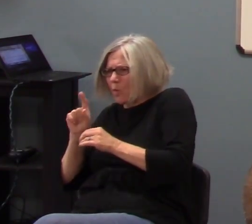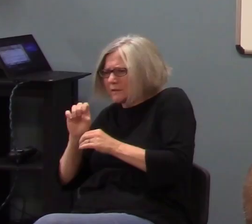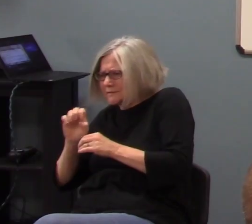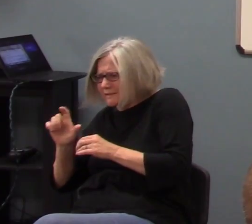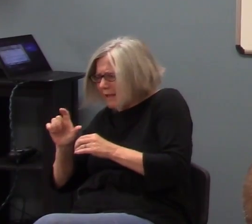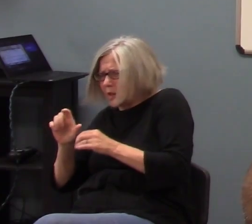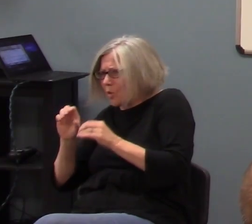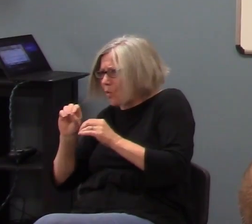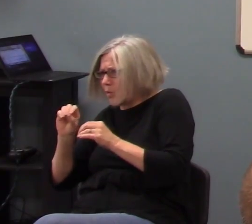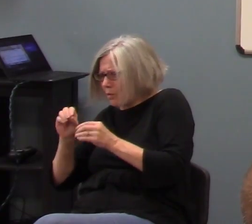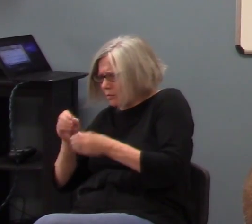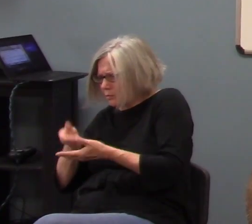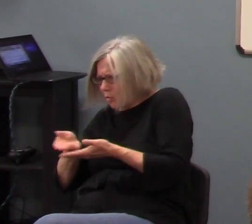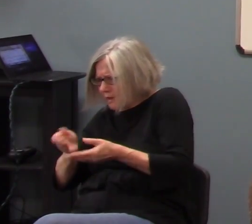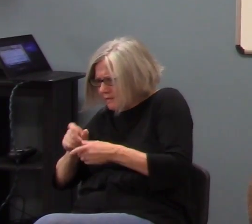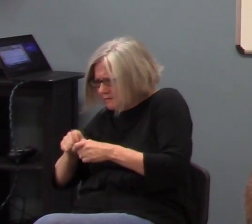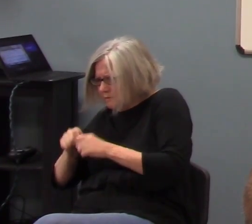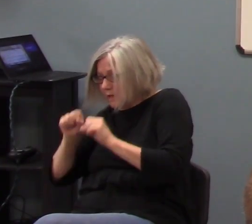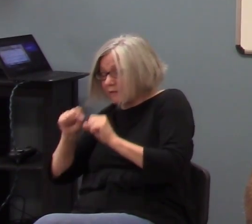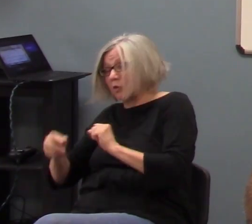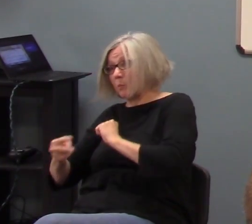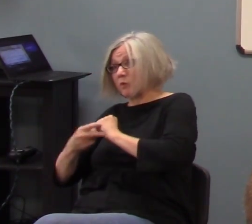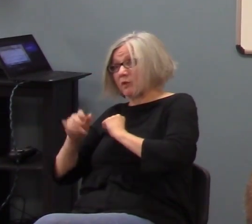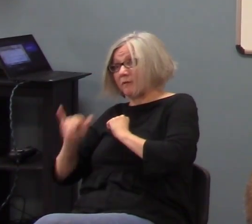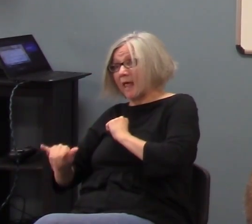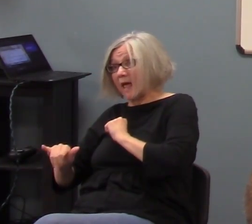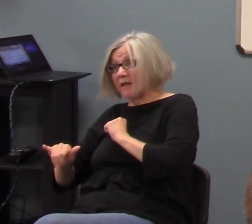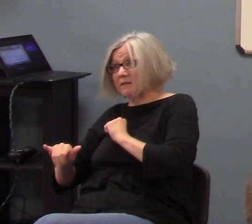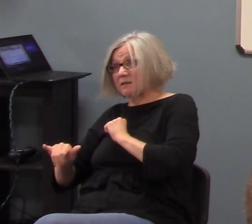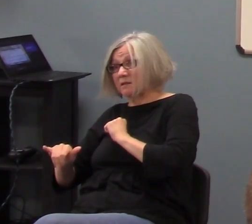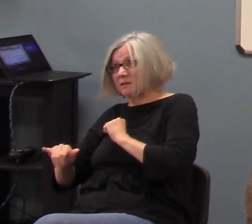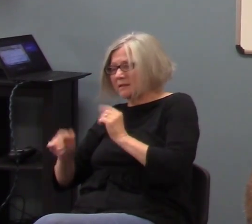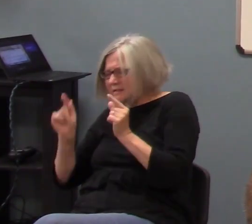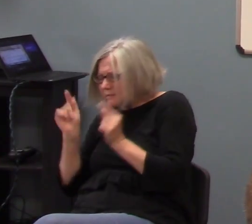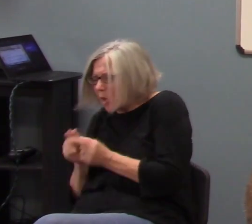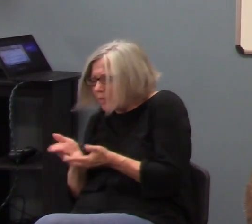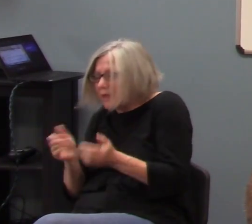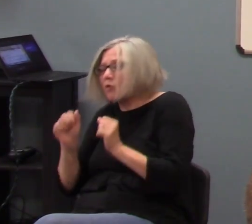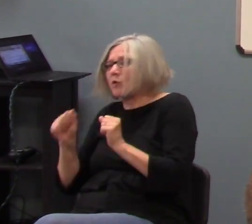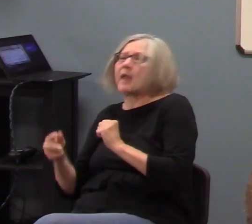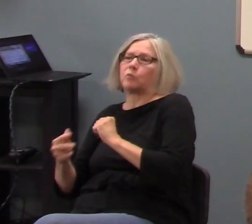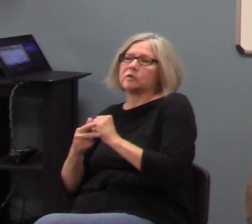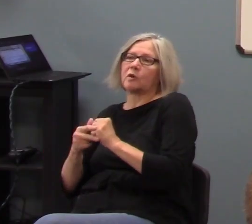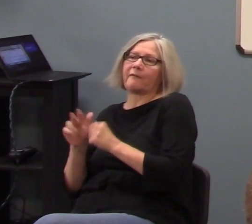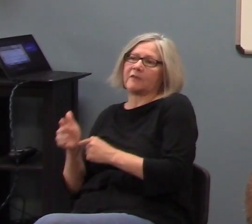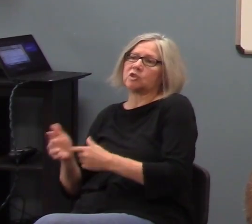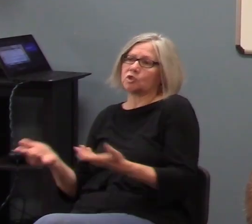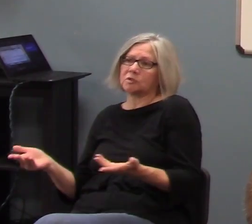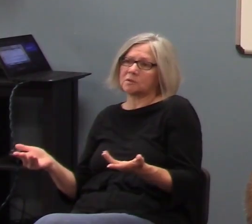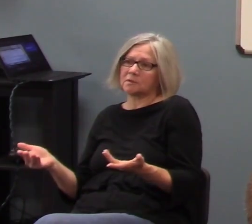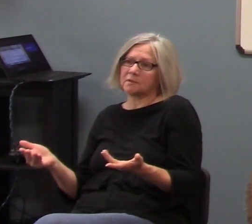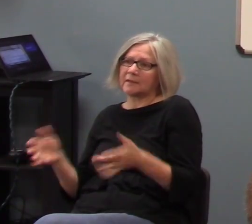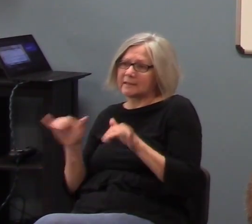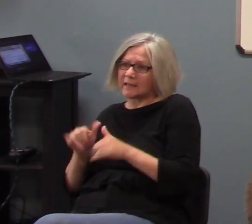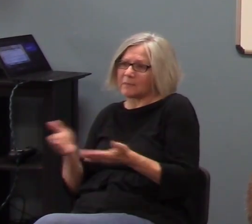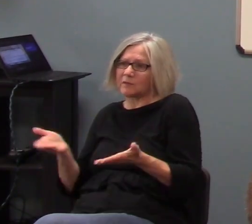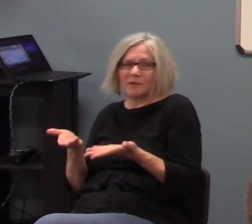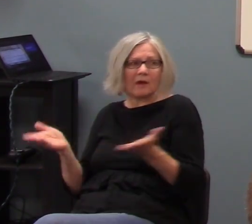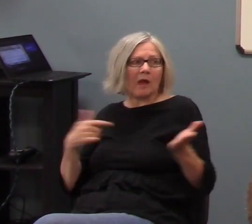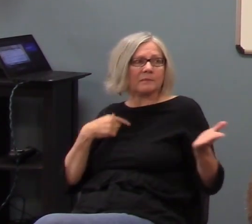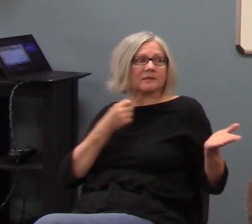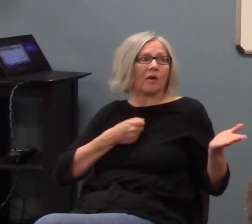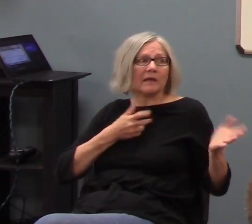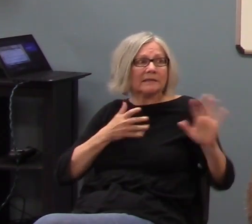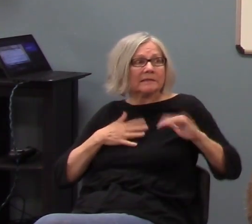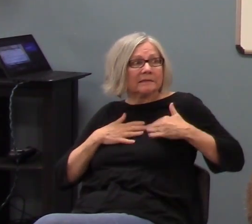can preserve a soft microscopic organism, you could preserve a fish or something. The same things are there. We're almost done. I'm sorry,